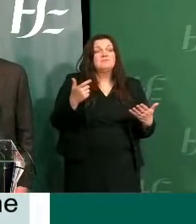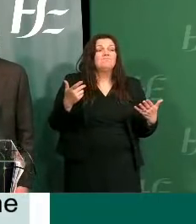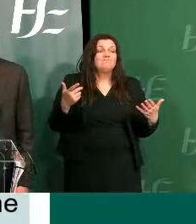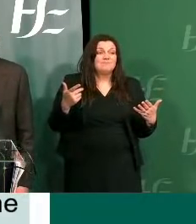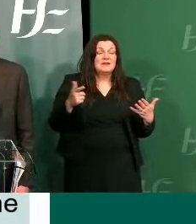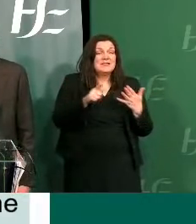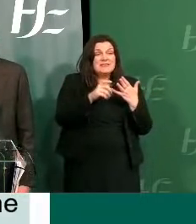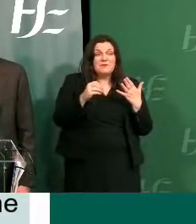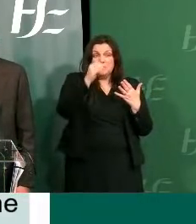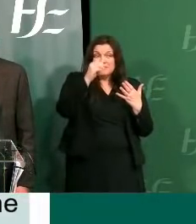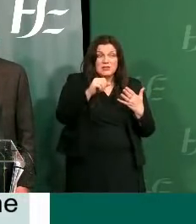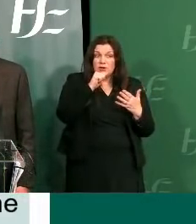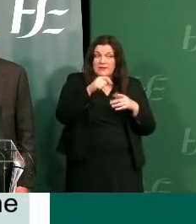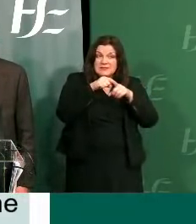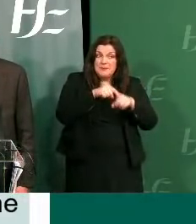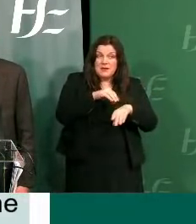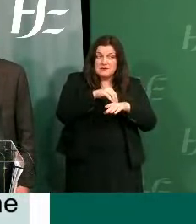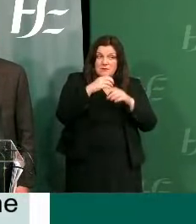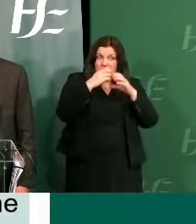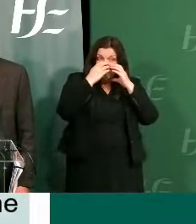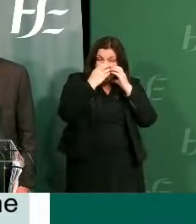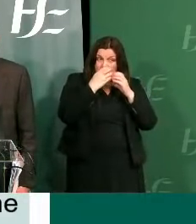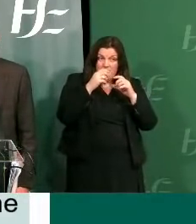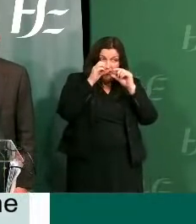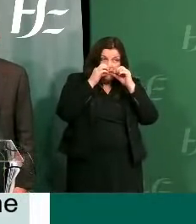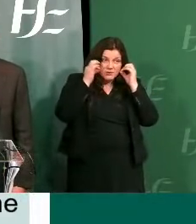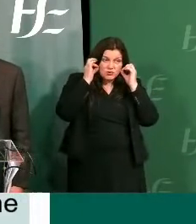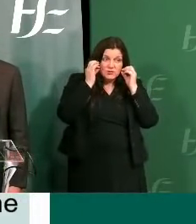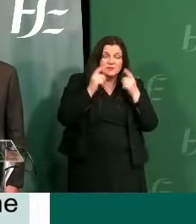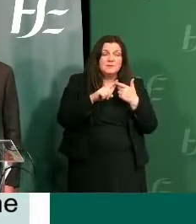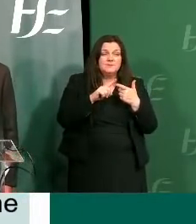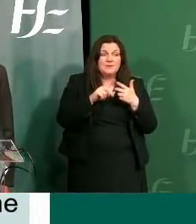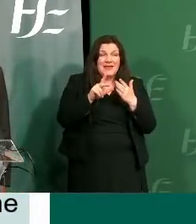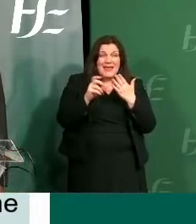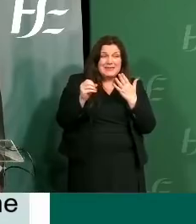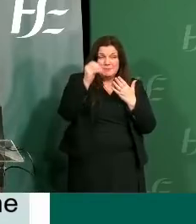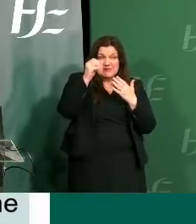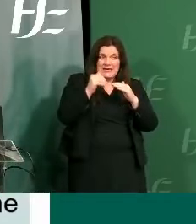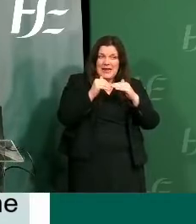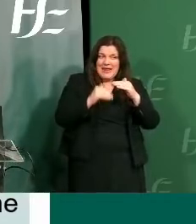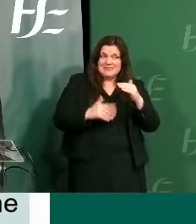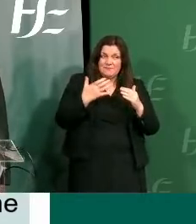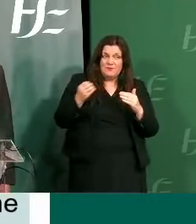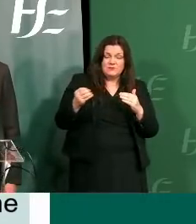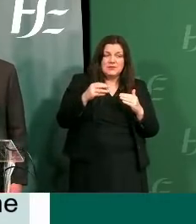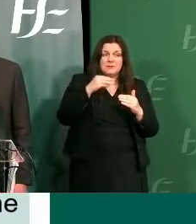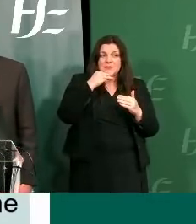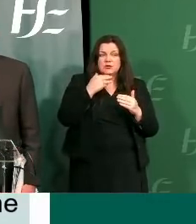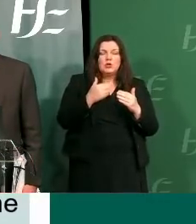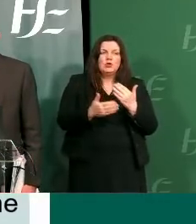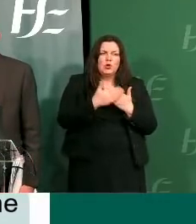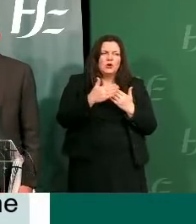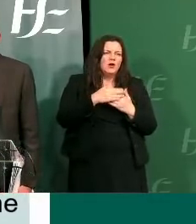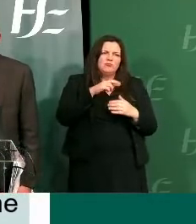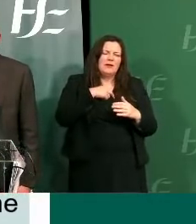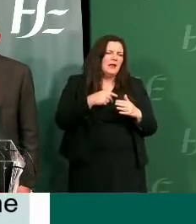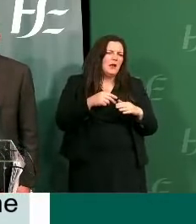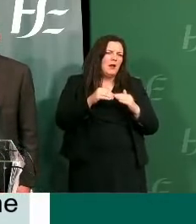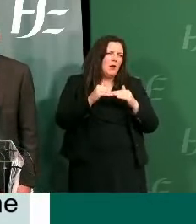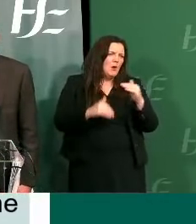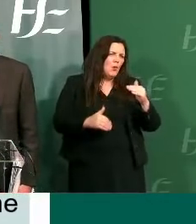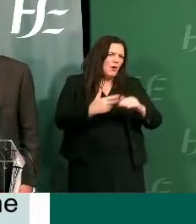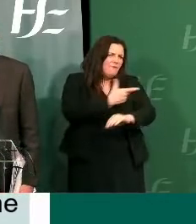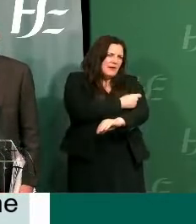oxygen dependent, 80% of admissions were under 50. It is a relatively younger population, and vaccine uptake in that country was at a lower level than